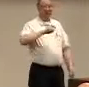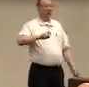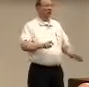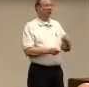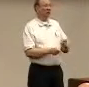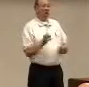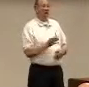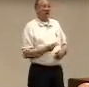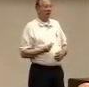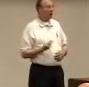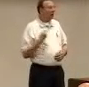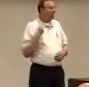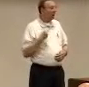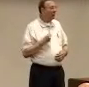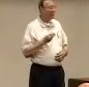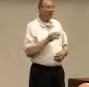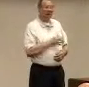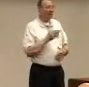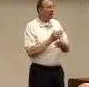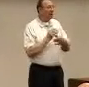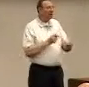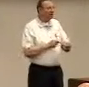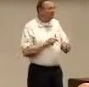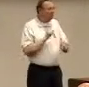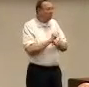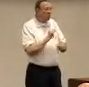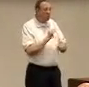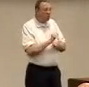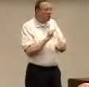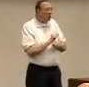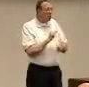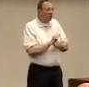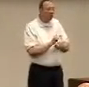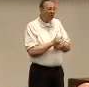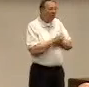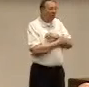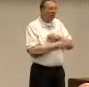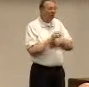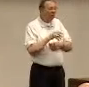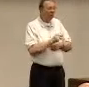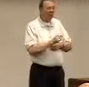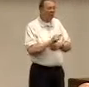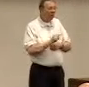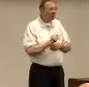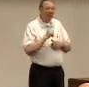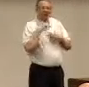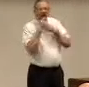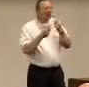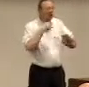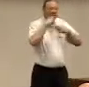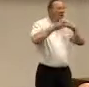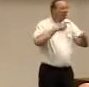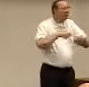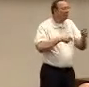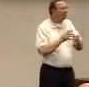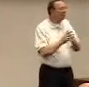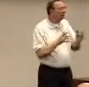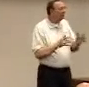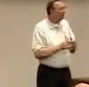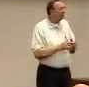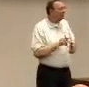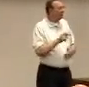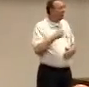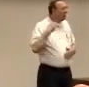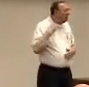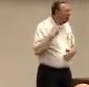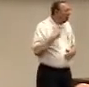just transformed her, and she's never looked back. Nothing can faze her. She works at Ernst & Young, an accounting firm. She's shameless in telling people